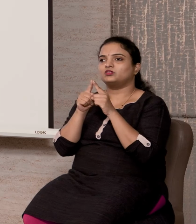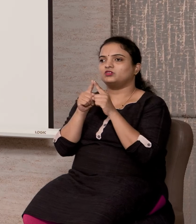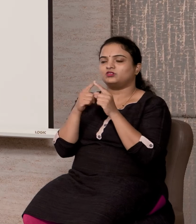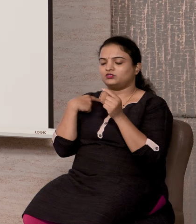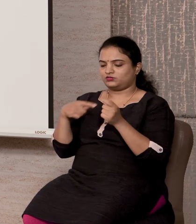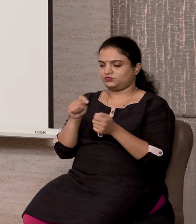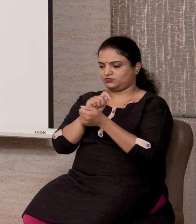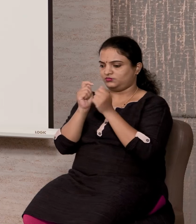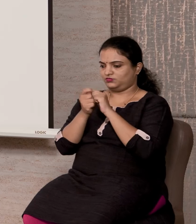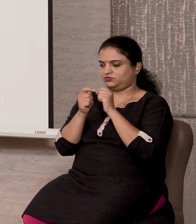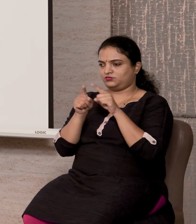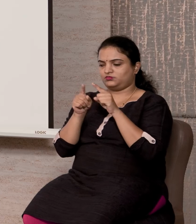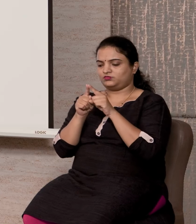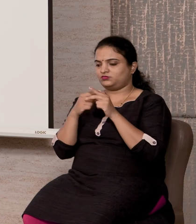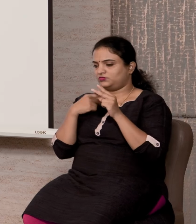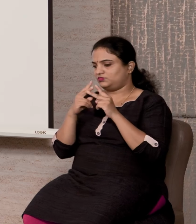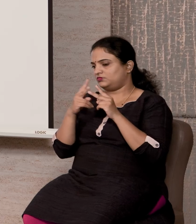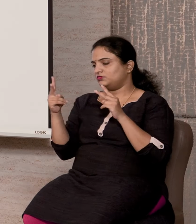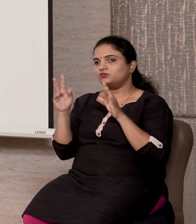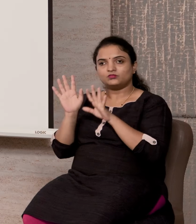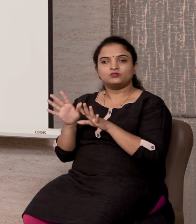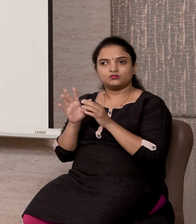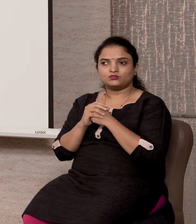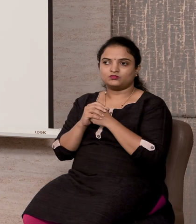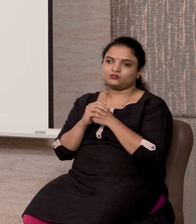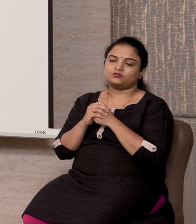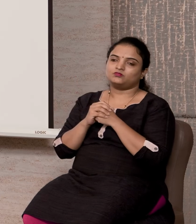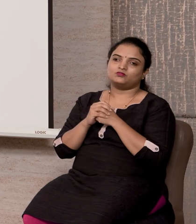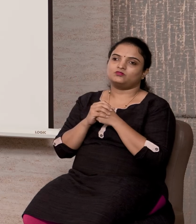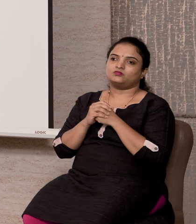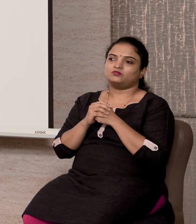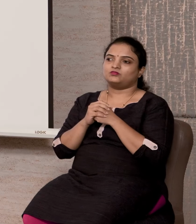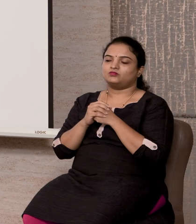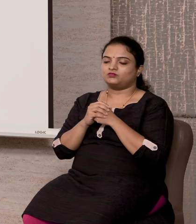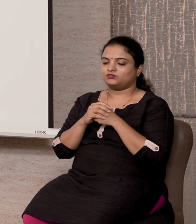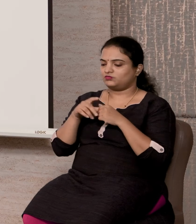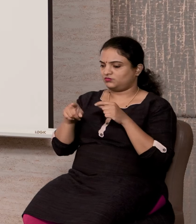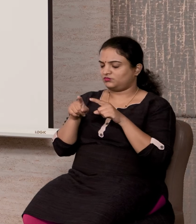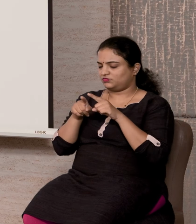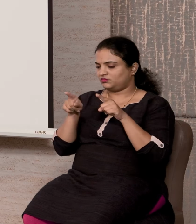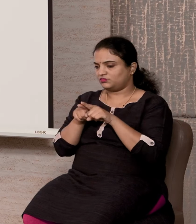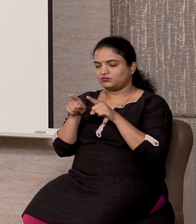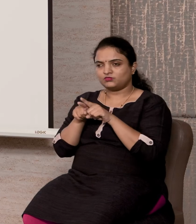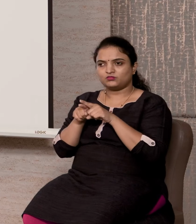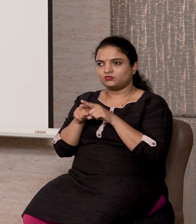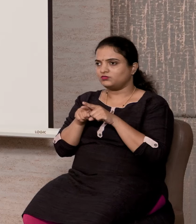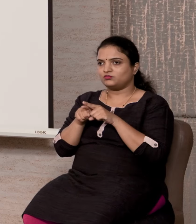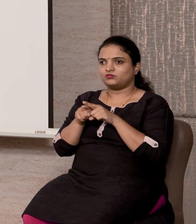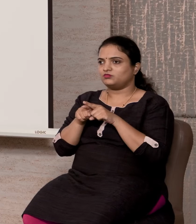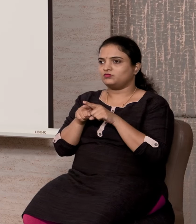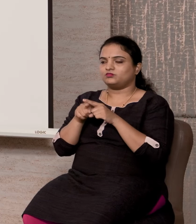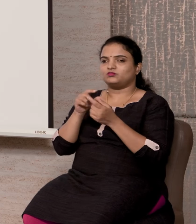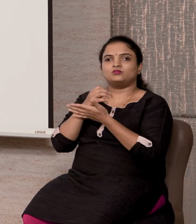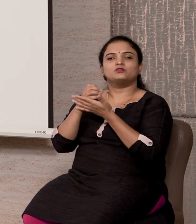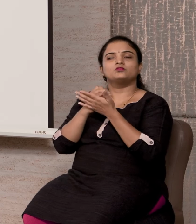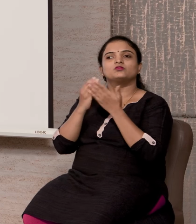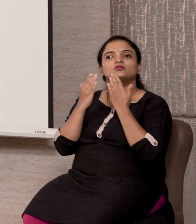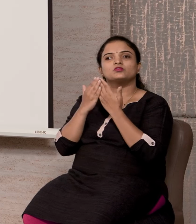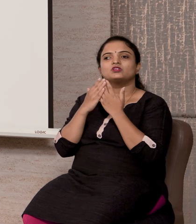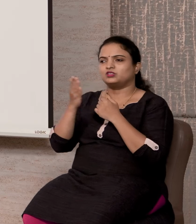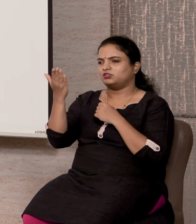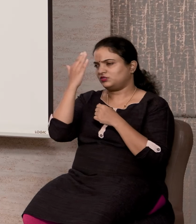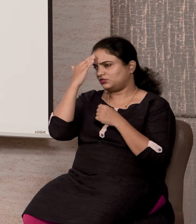reiterate this in several other courses, maybe like a complete blend in the curricula, right? A typical example is cybersecurity,